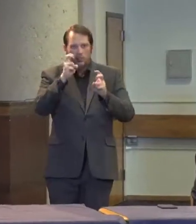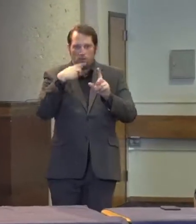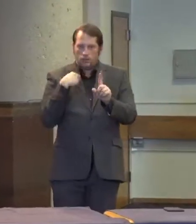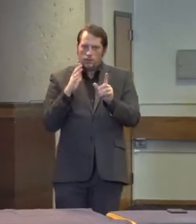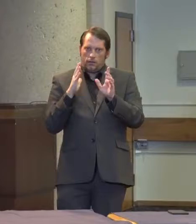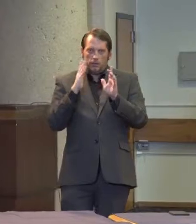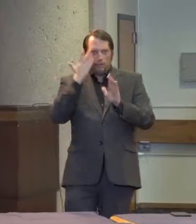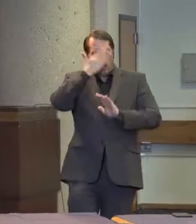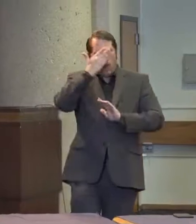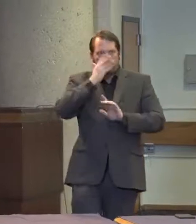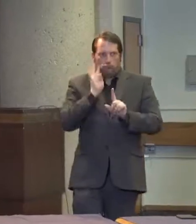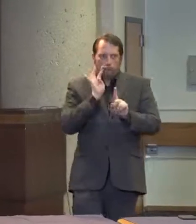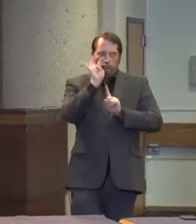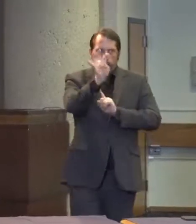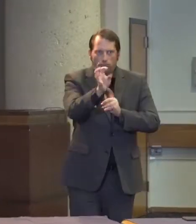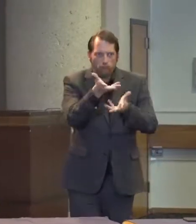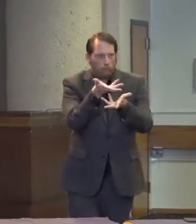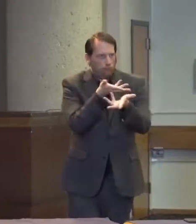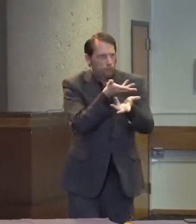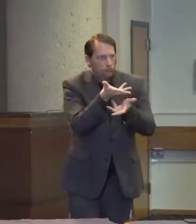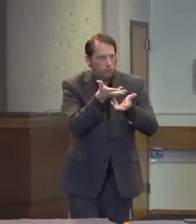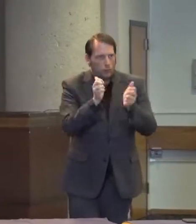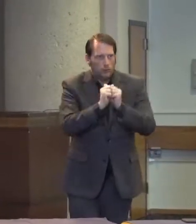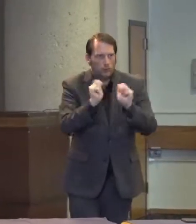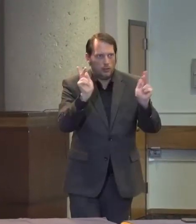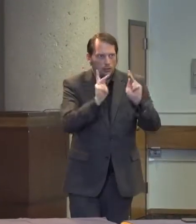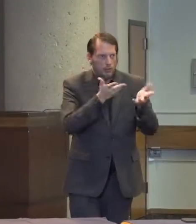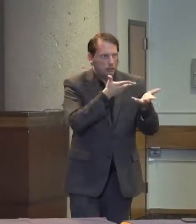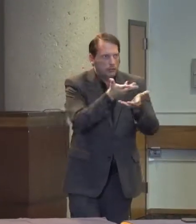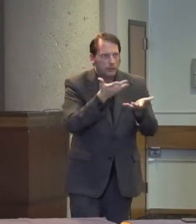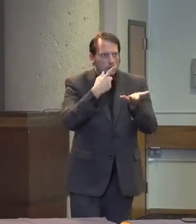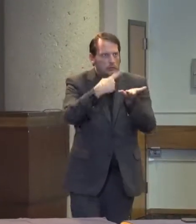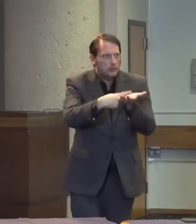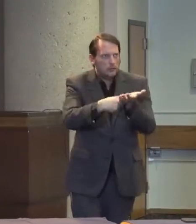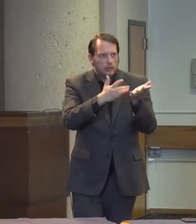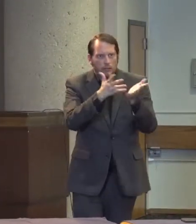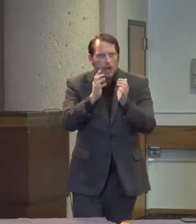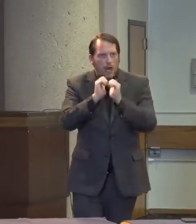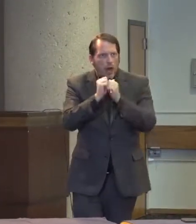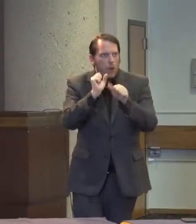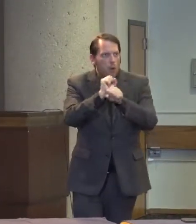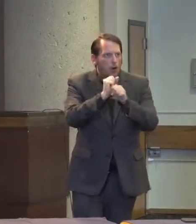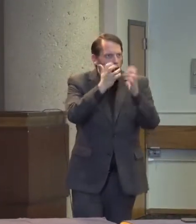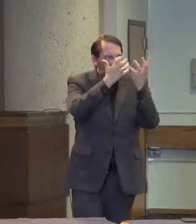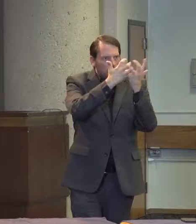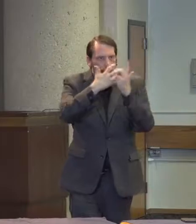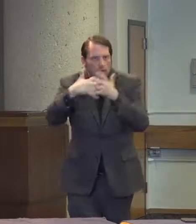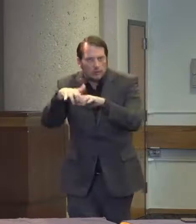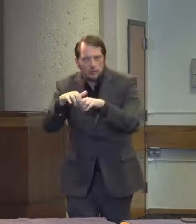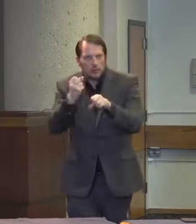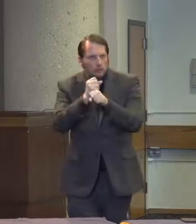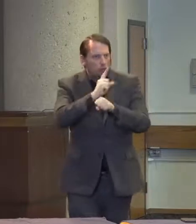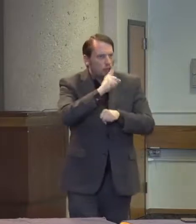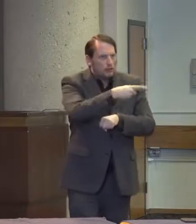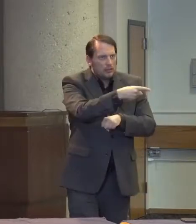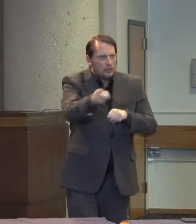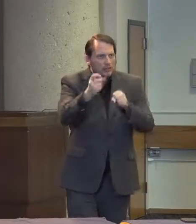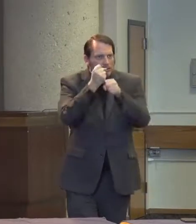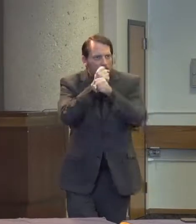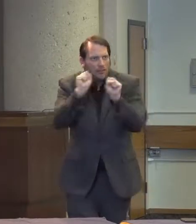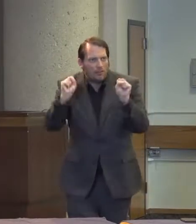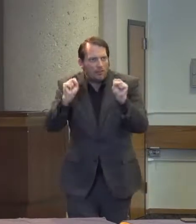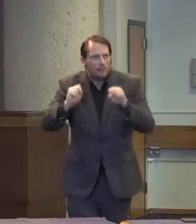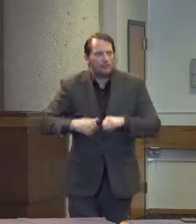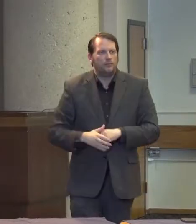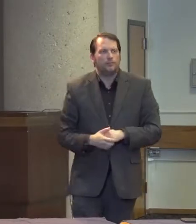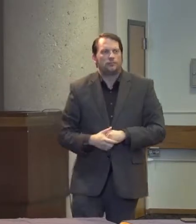across the table over here all the time about that and how we make sure that they are safe and that they're not putting themselves